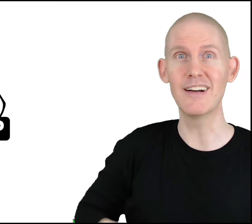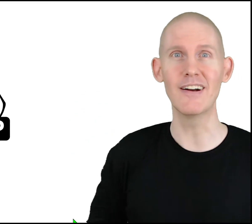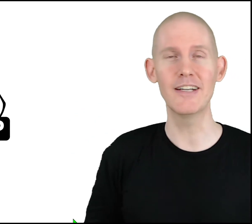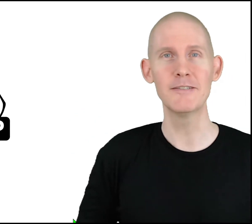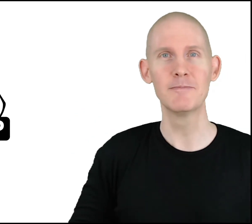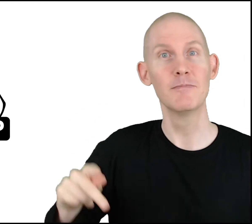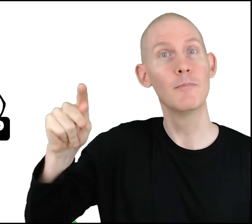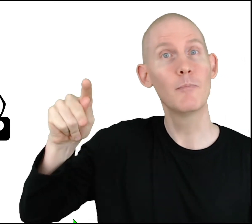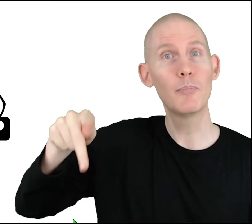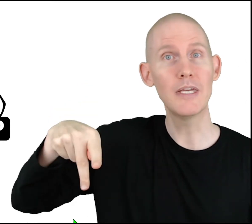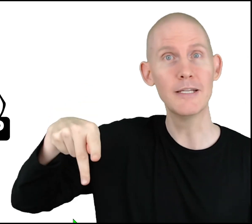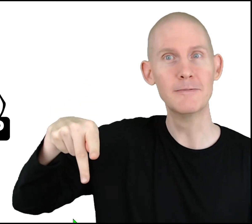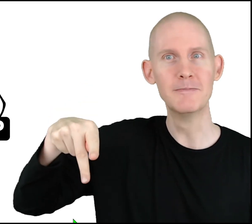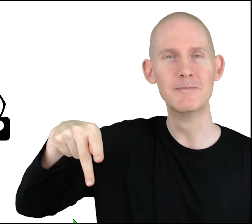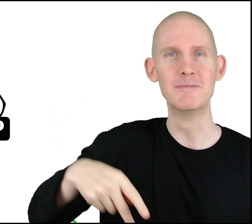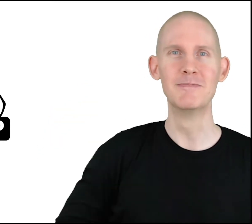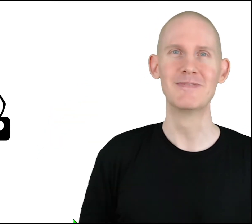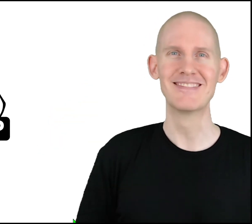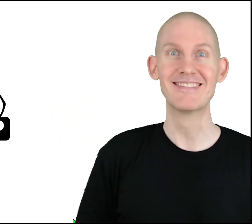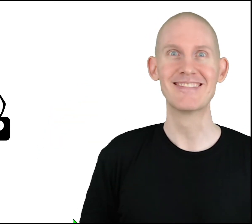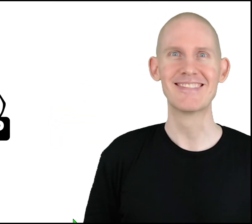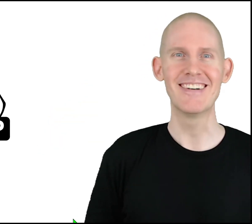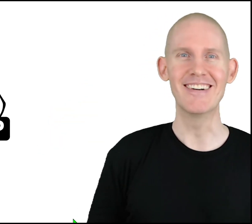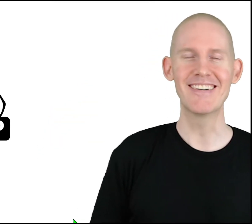right? P. Okay?